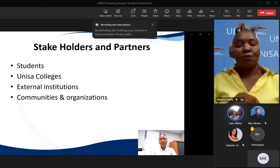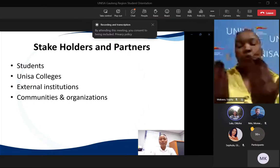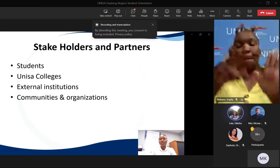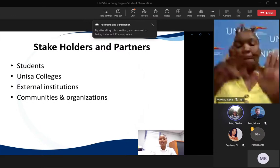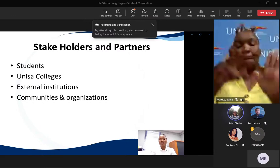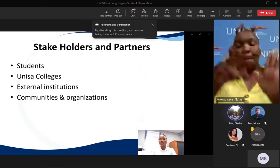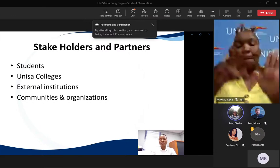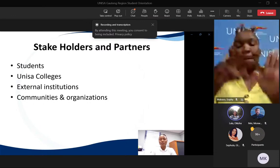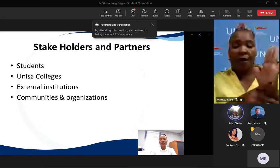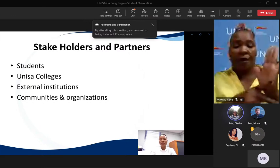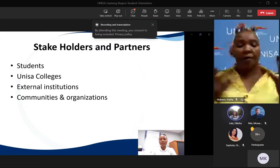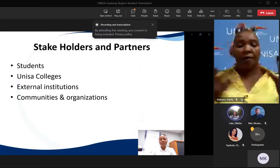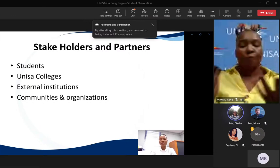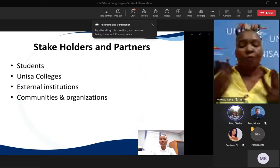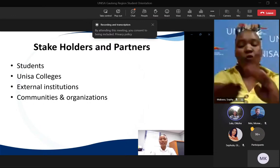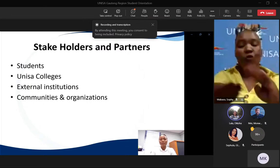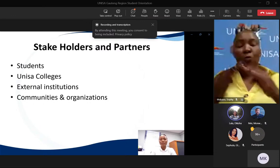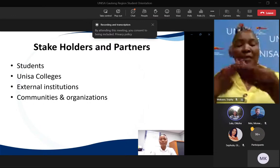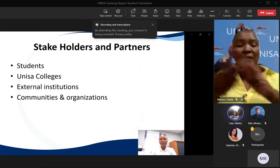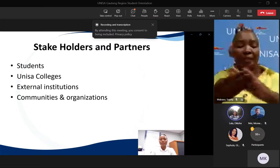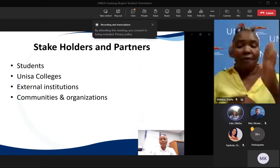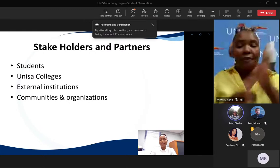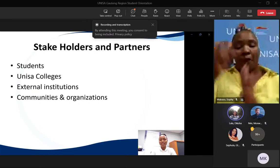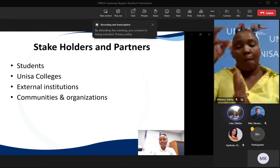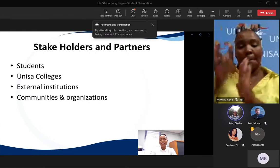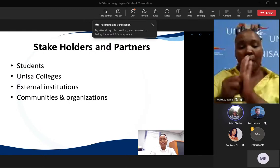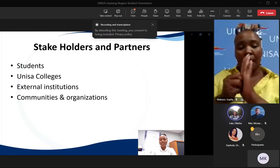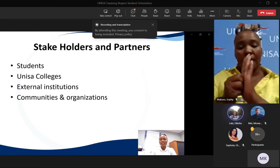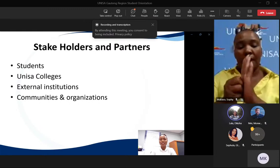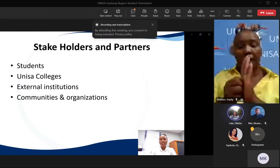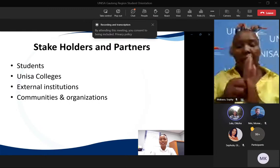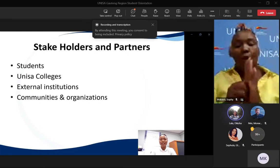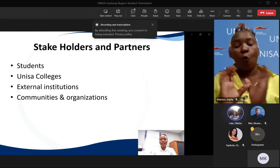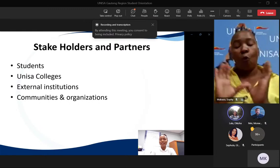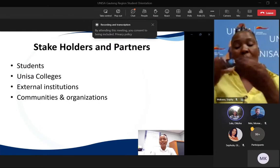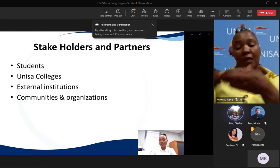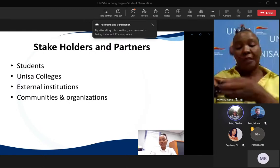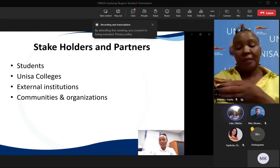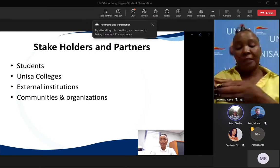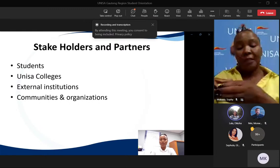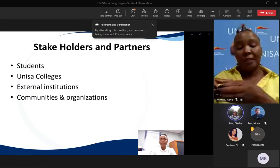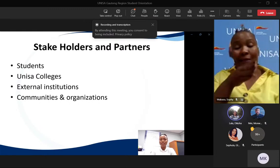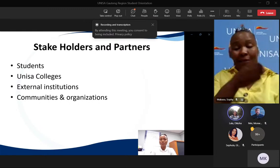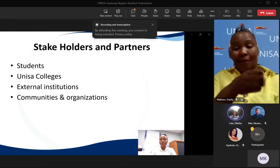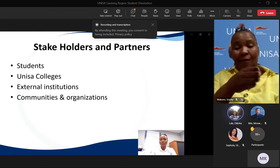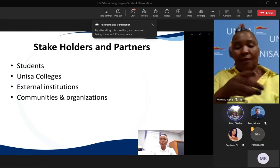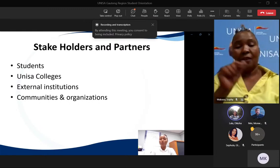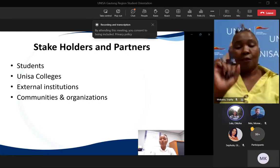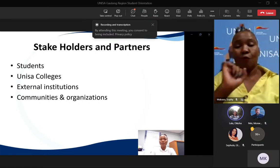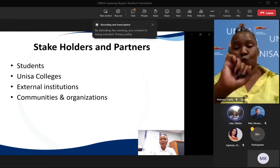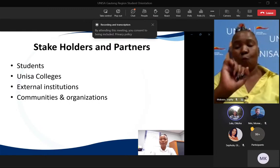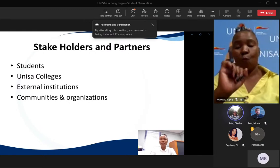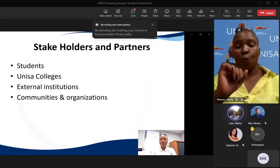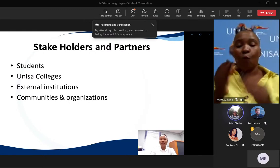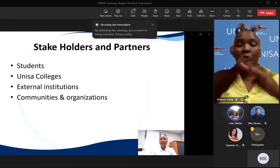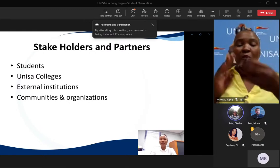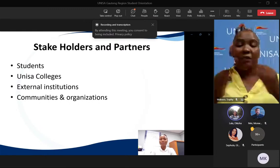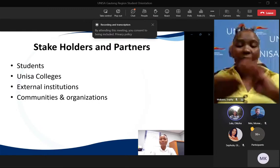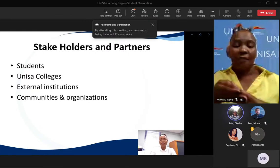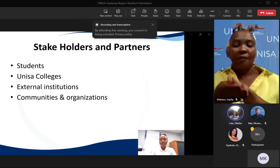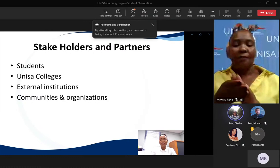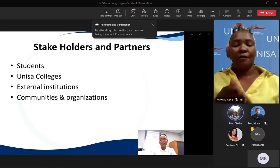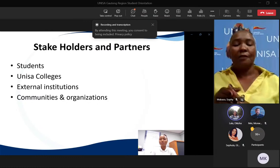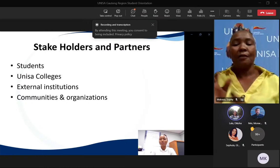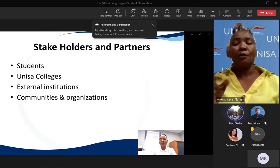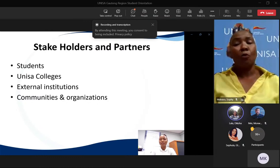community development organizations that are there in your community so we come as